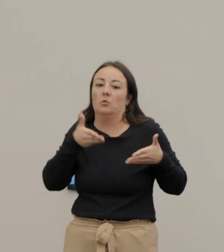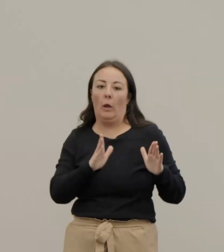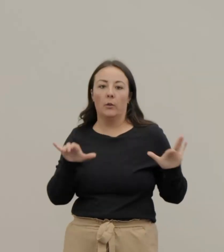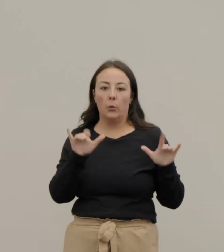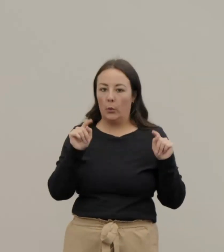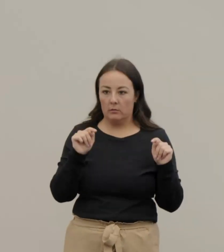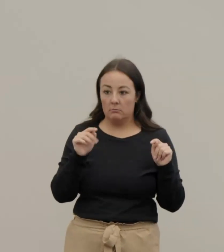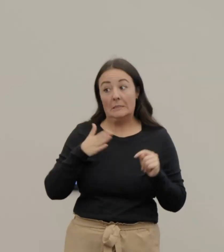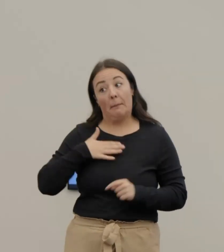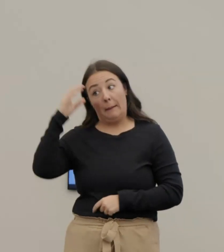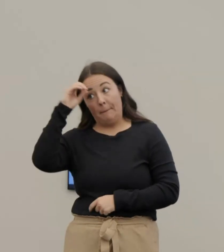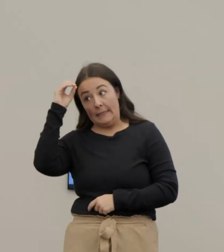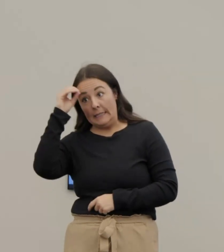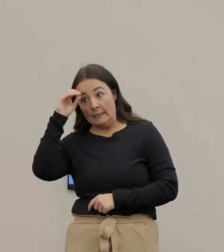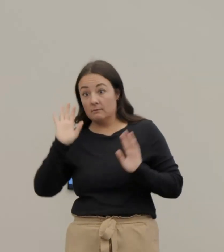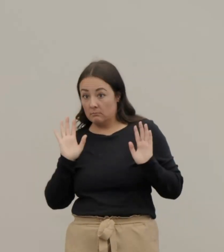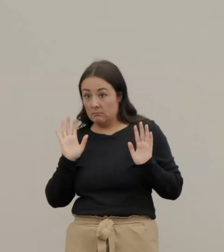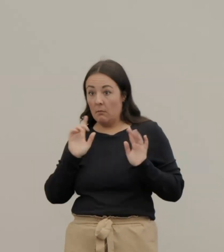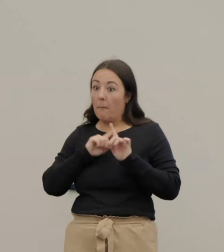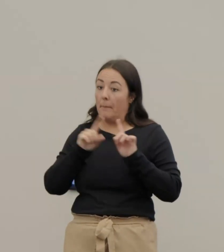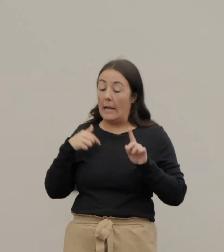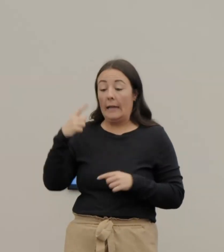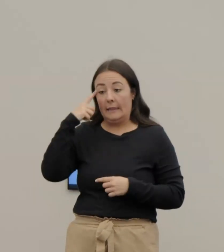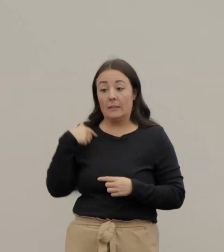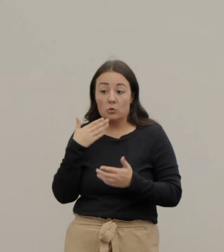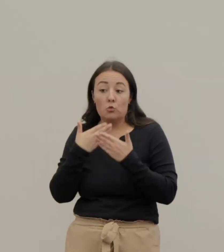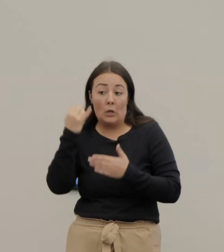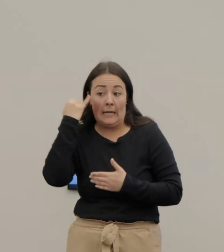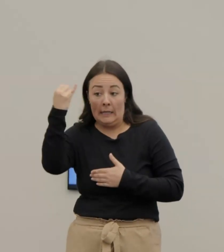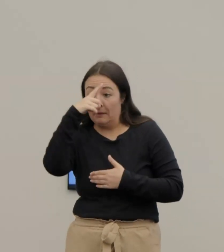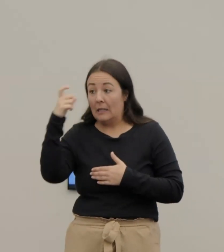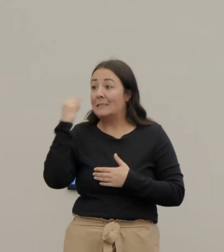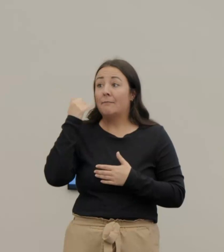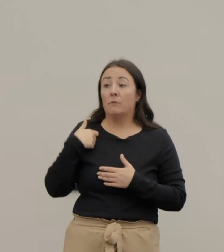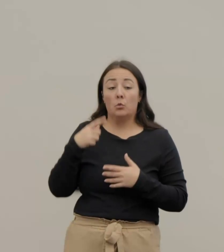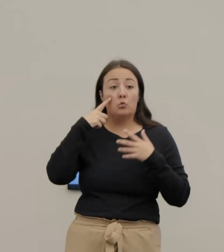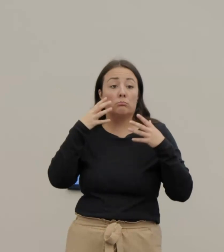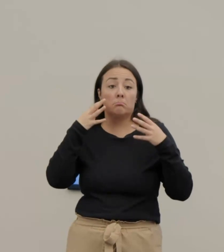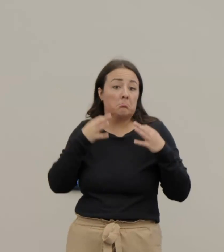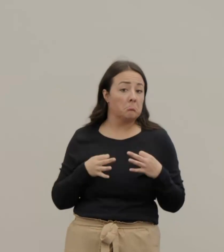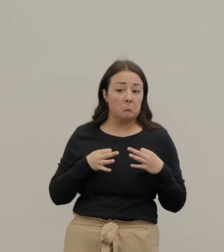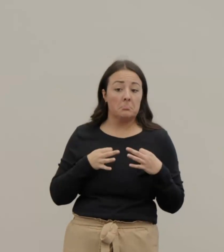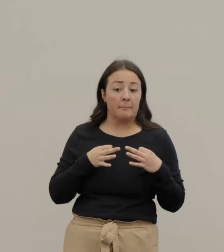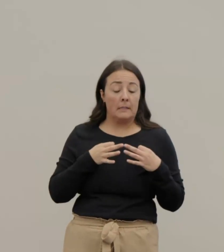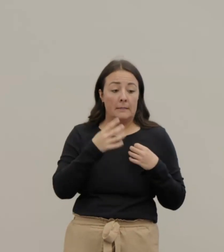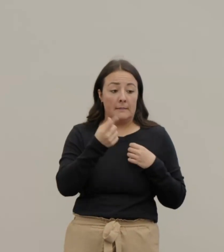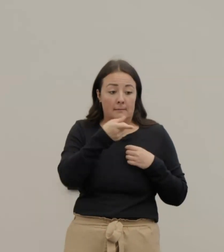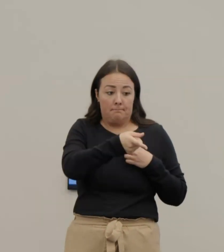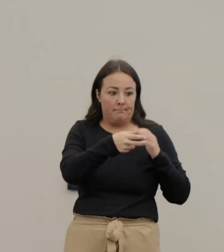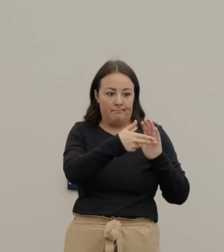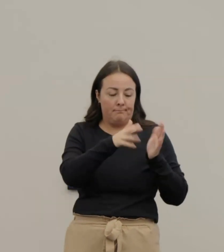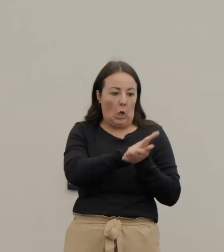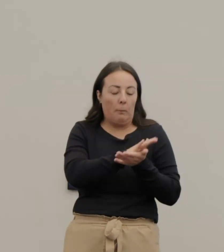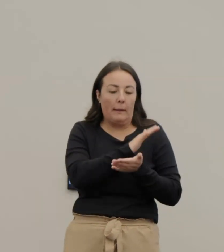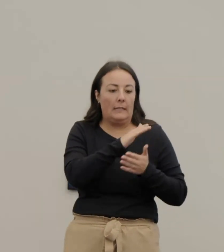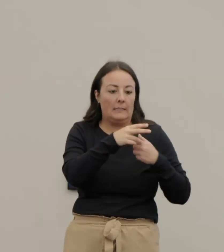Again, this is my opinion, but I think this is a good idea because if you determine something is archived content, you leave it where it exists